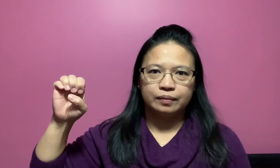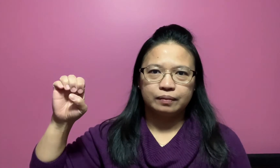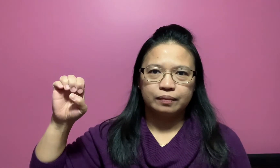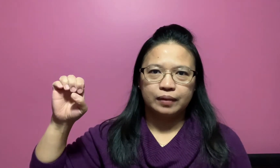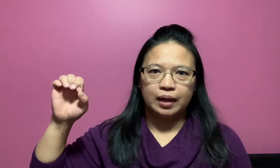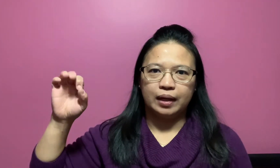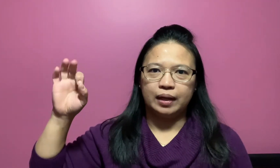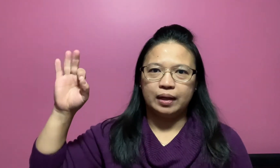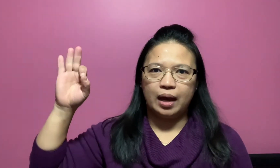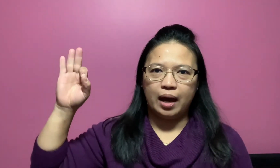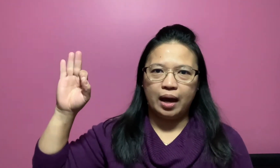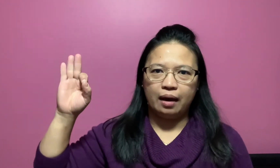And then F.